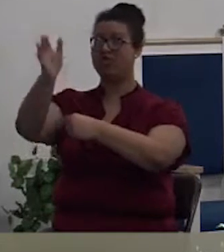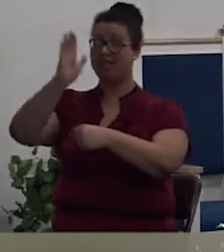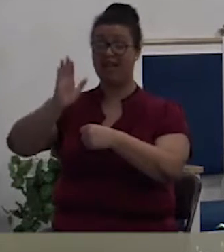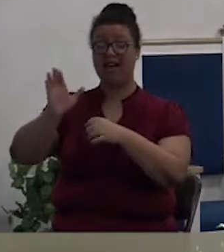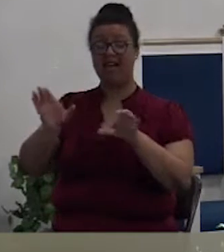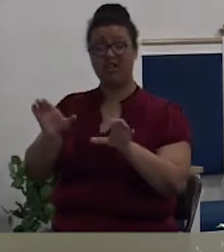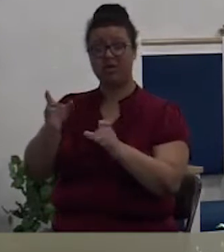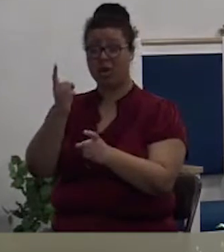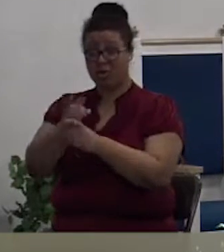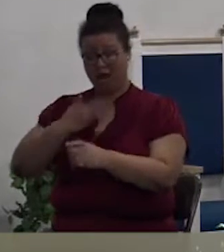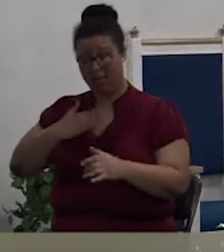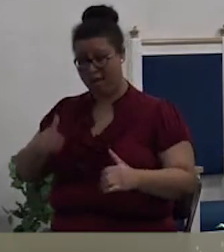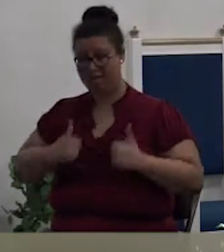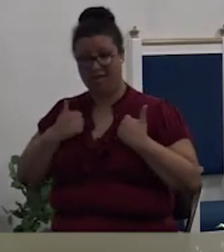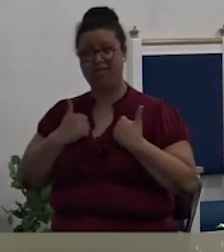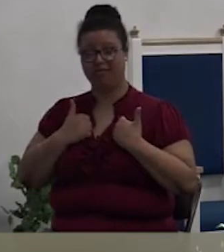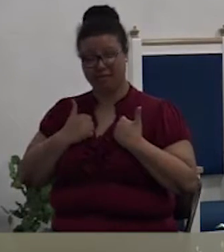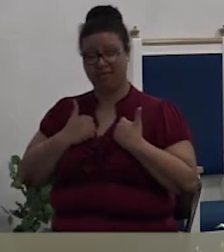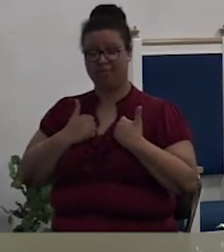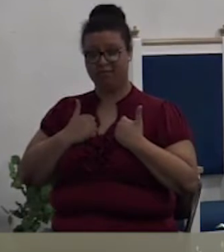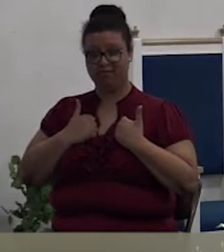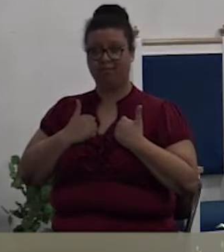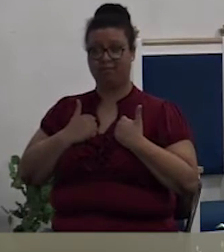in my life.